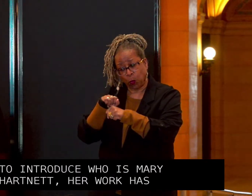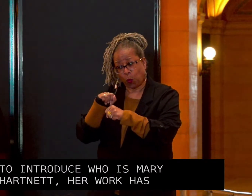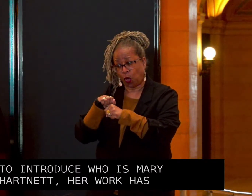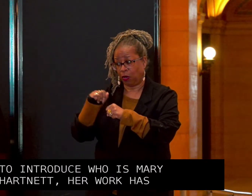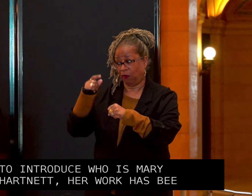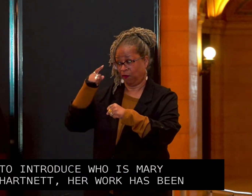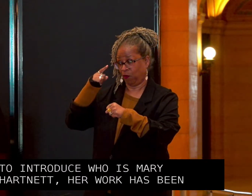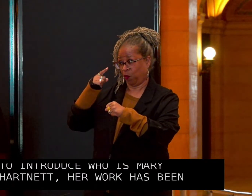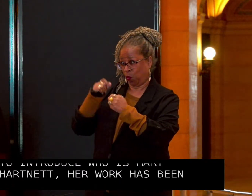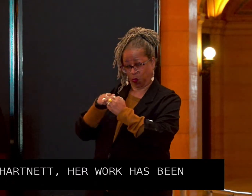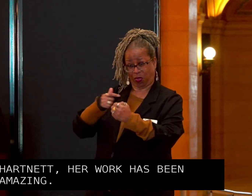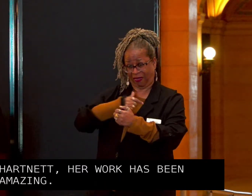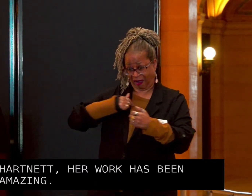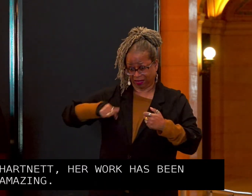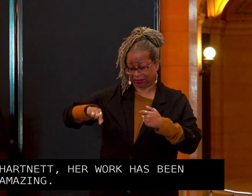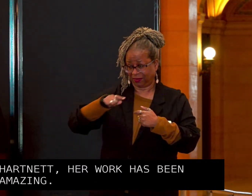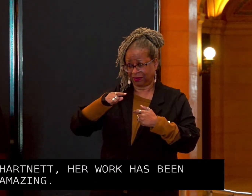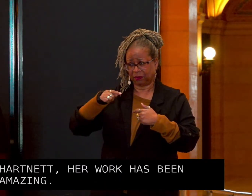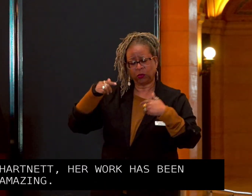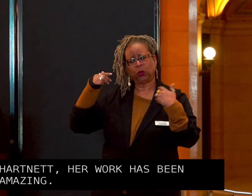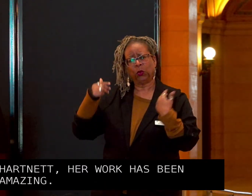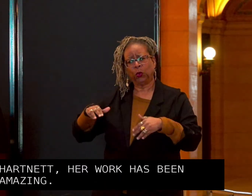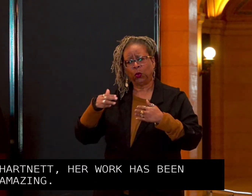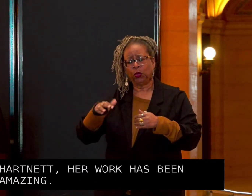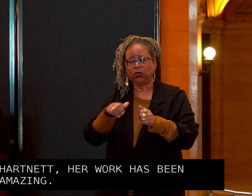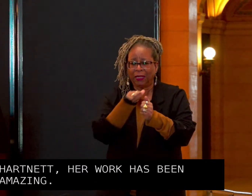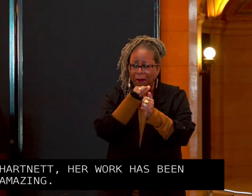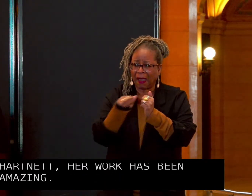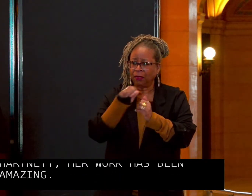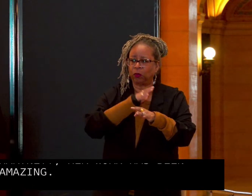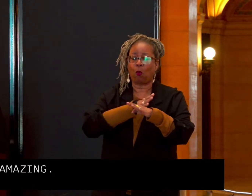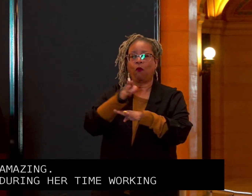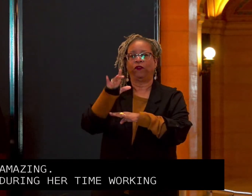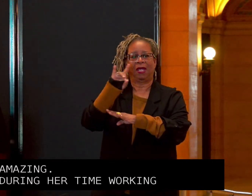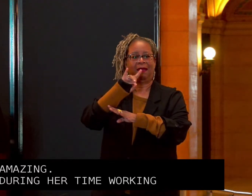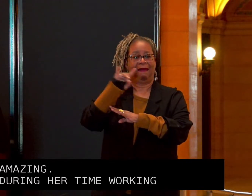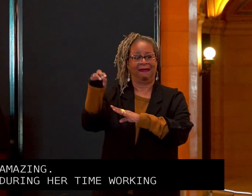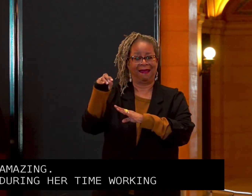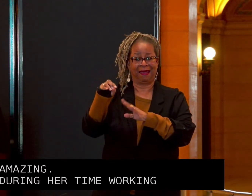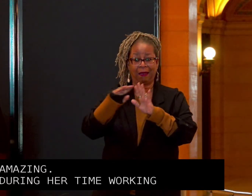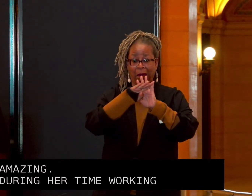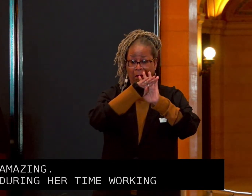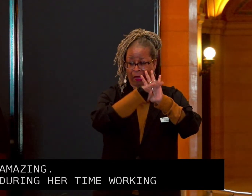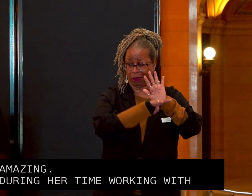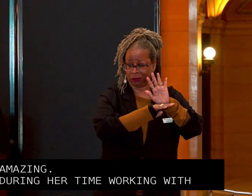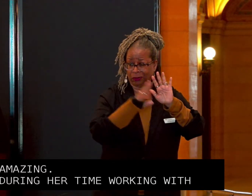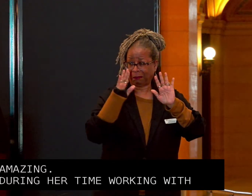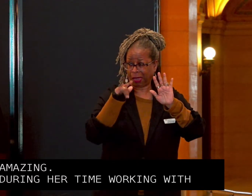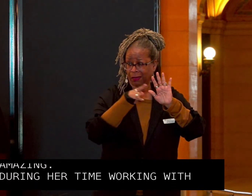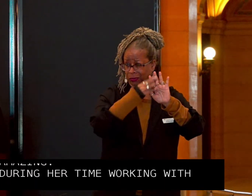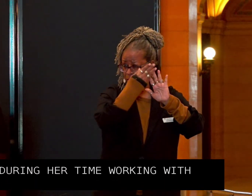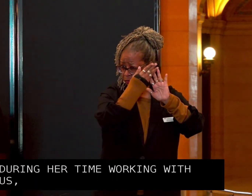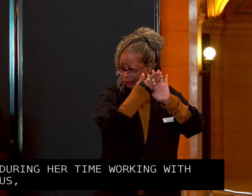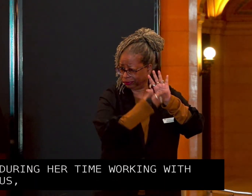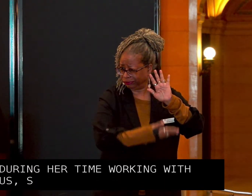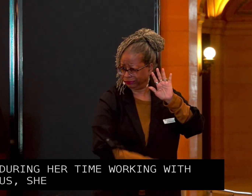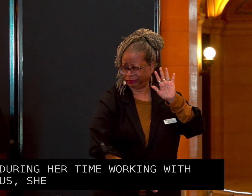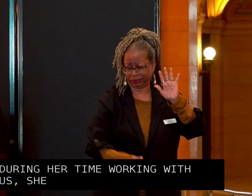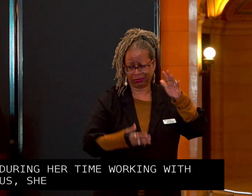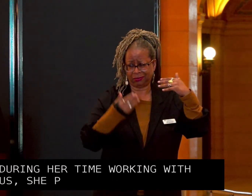During her time working with us, she passed over